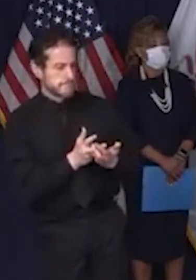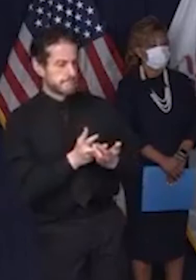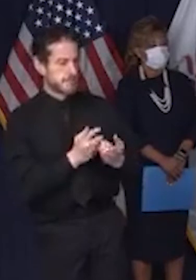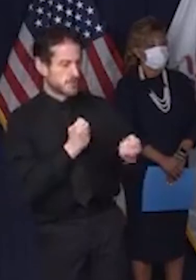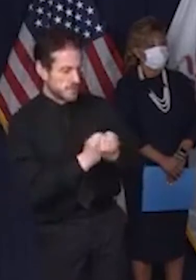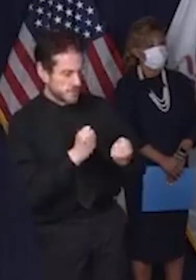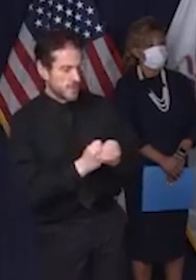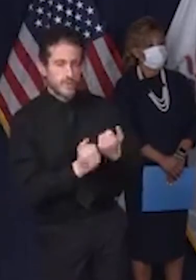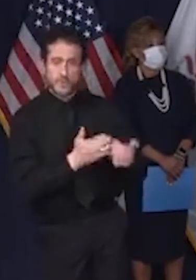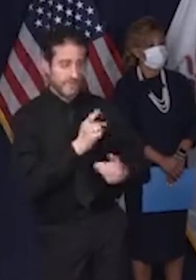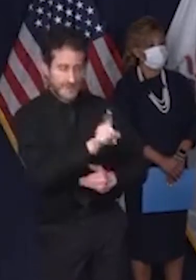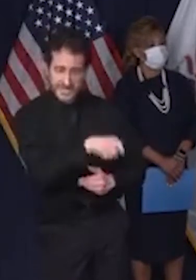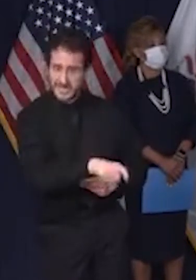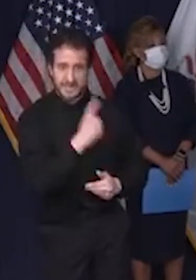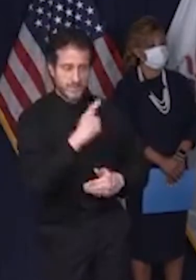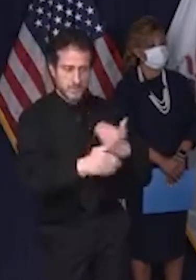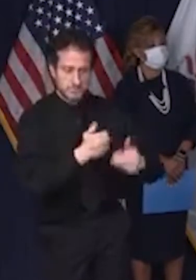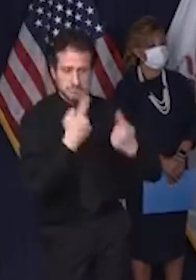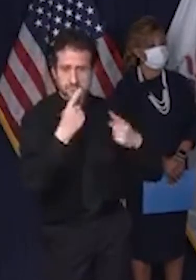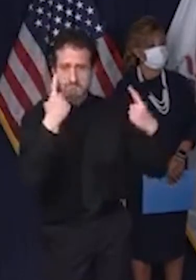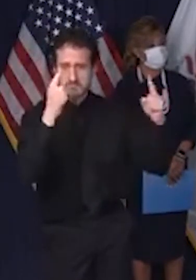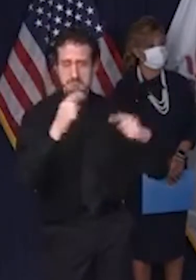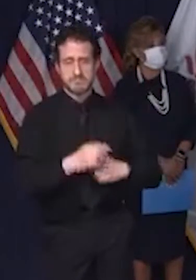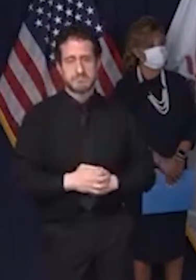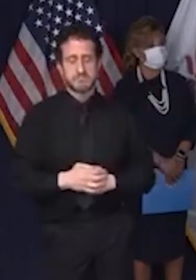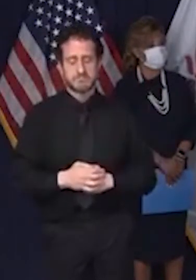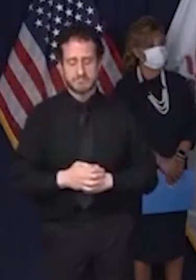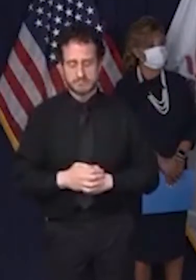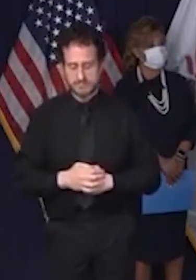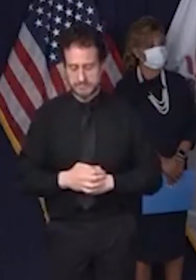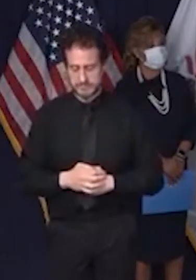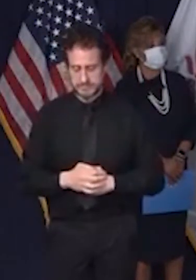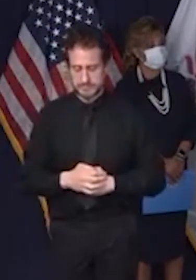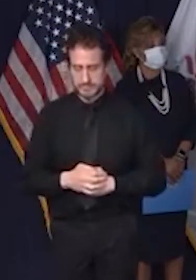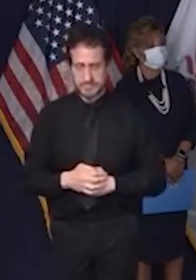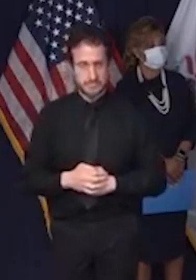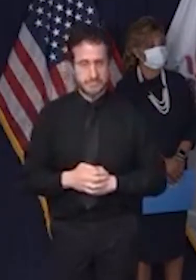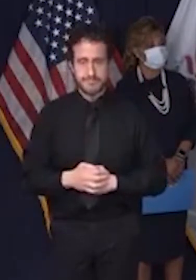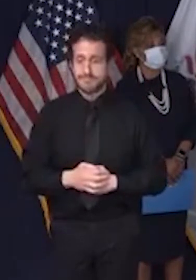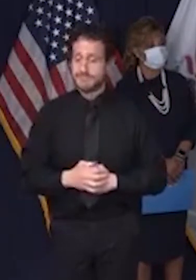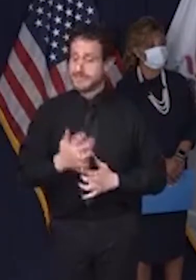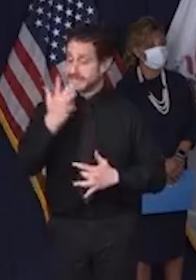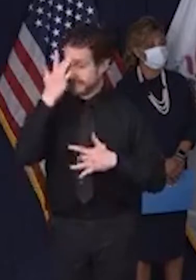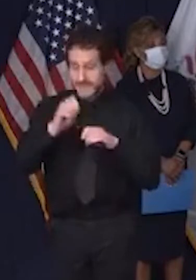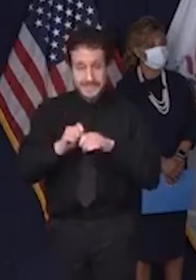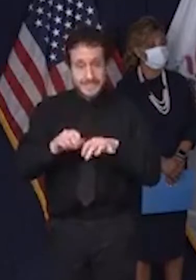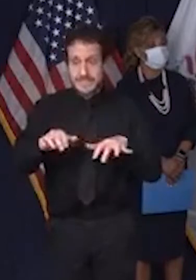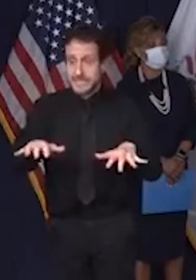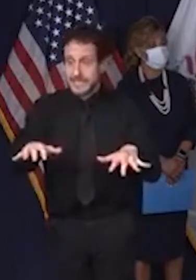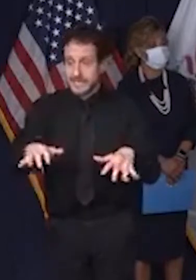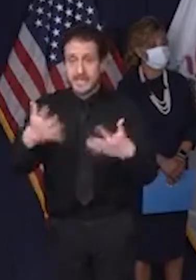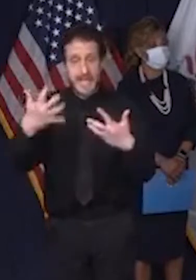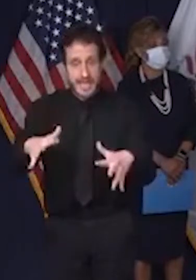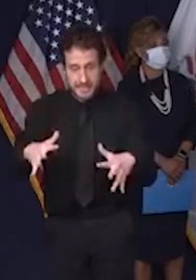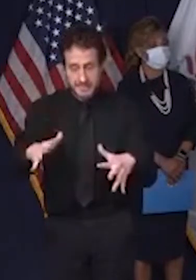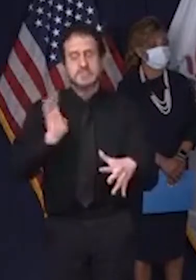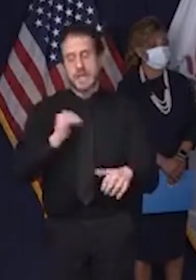need for success. These efforts will not end even when the pandemic ends.